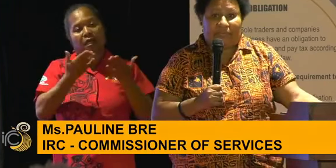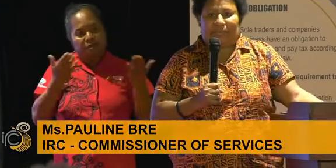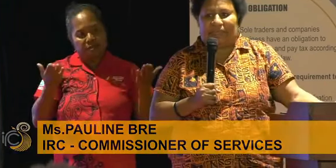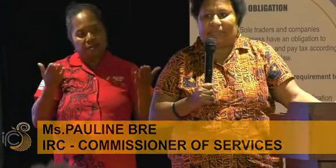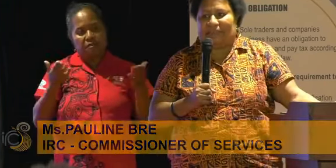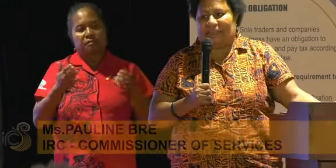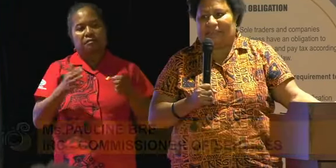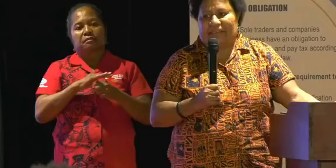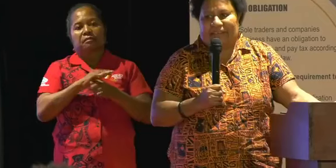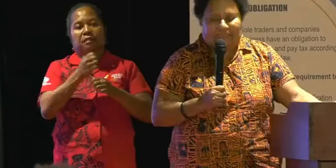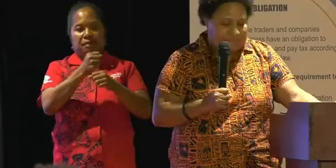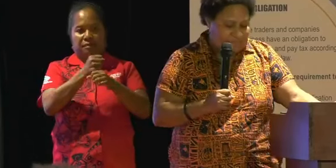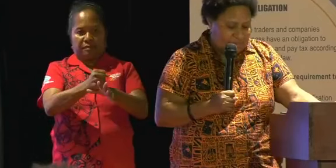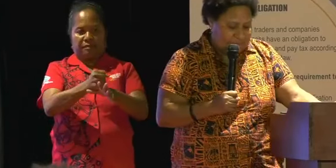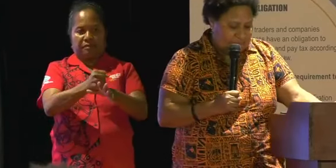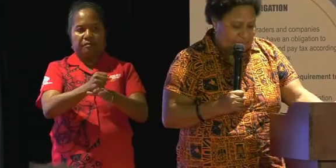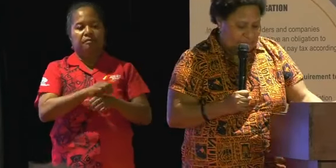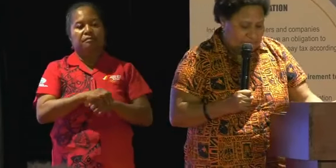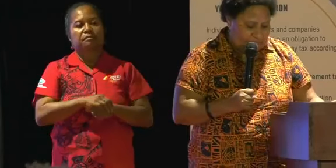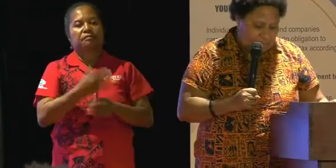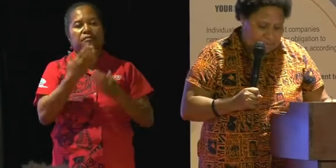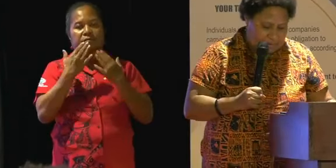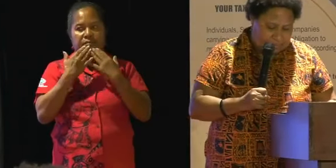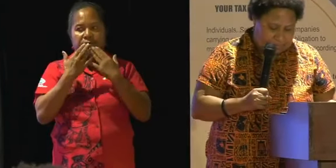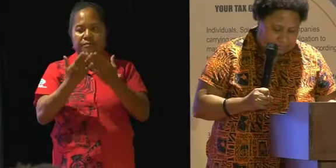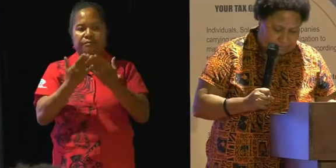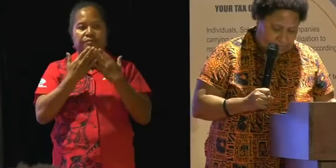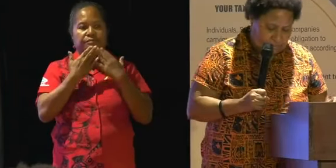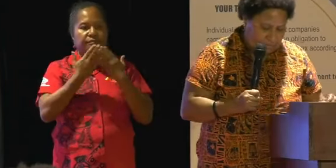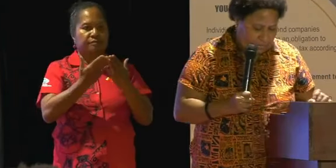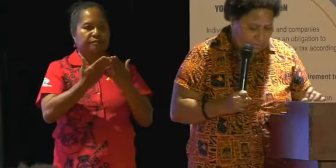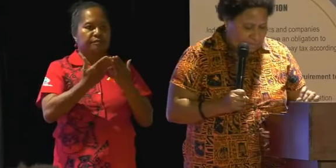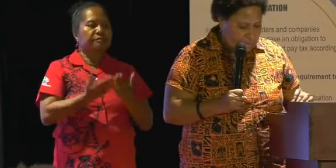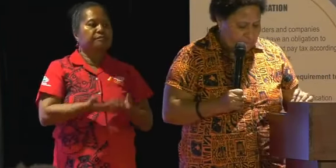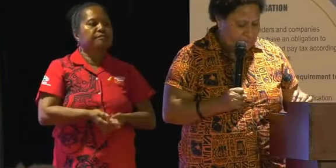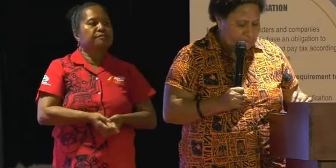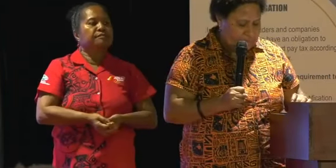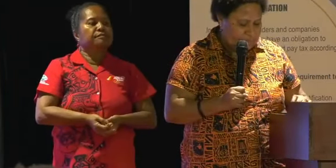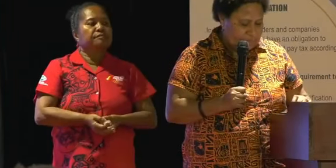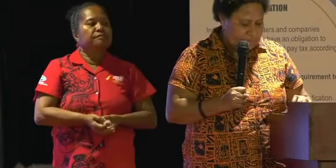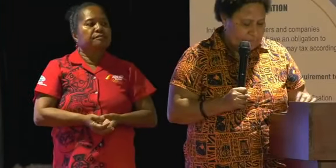come government. So thank you, Disla.